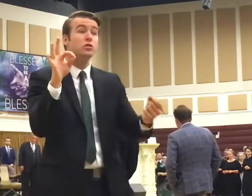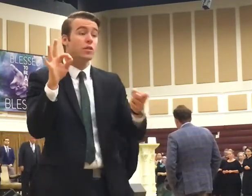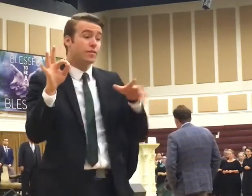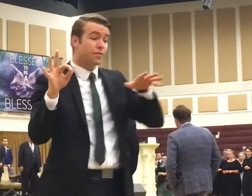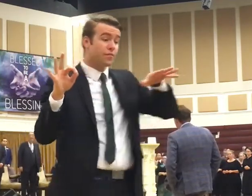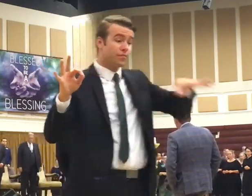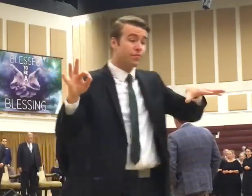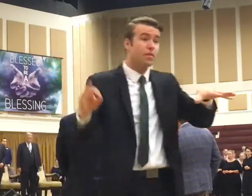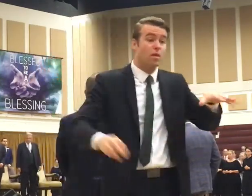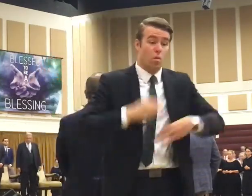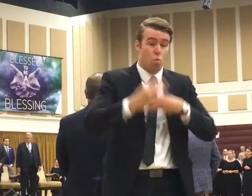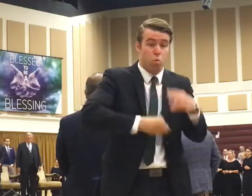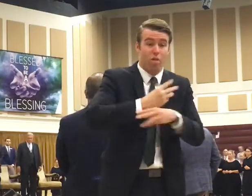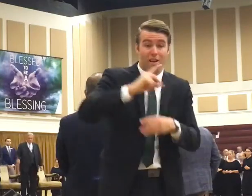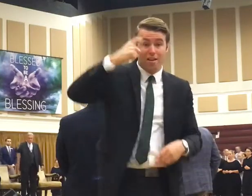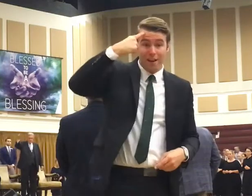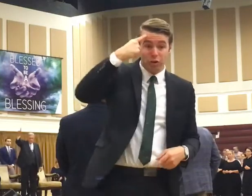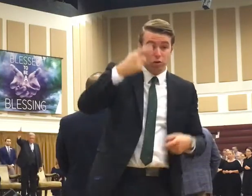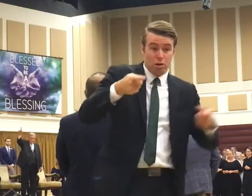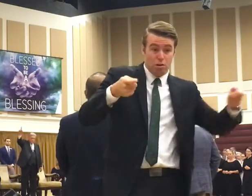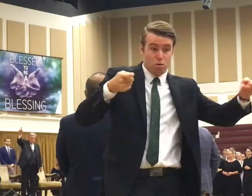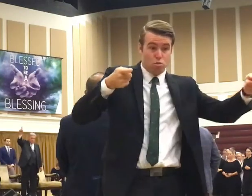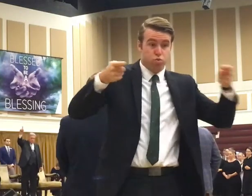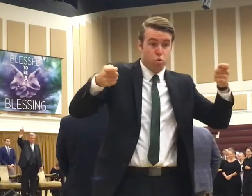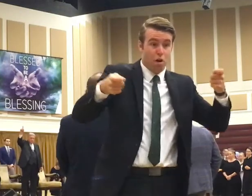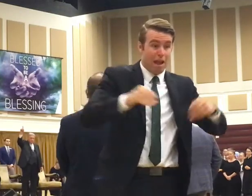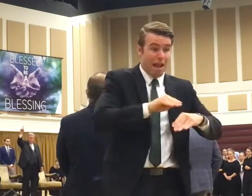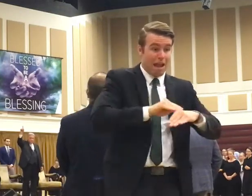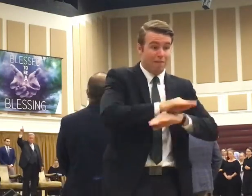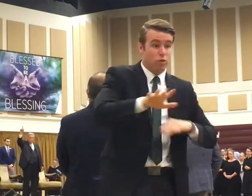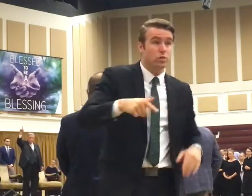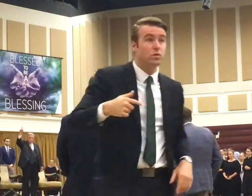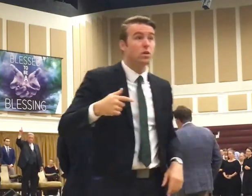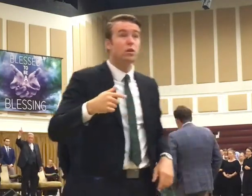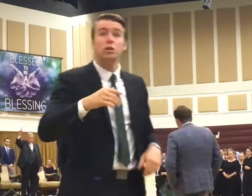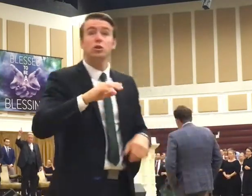governs, that rules, and influences.